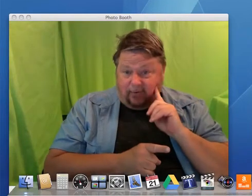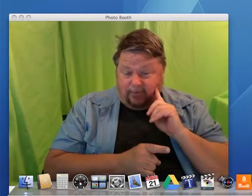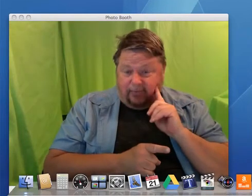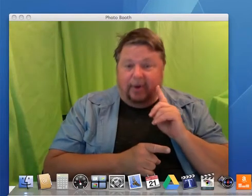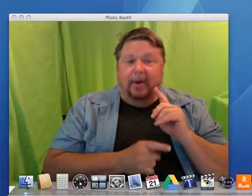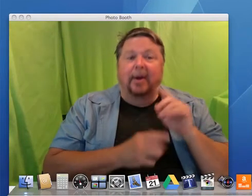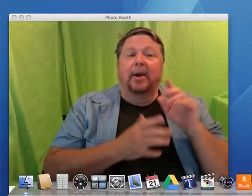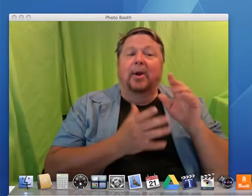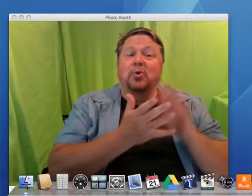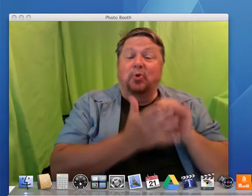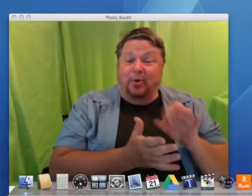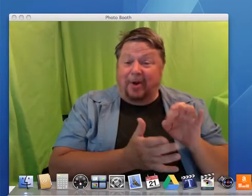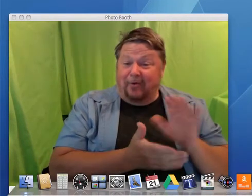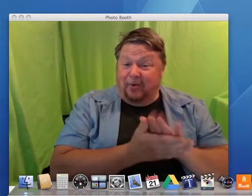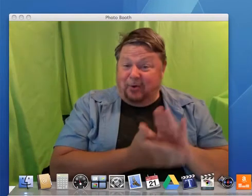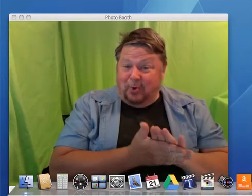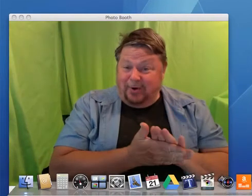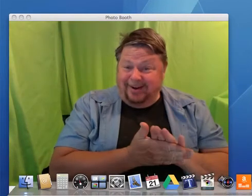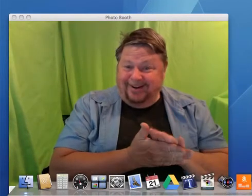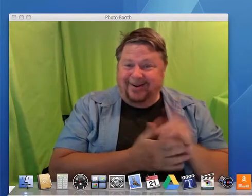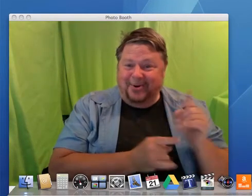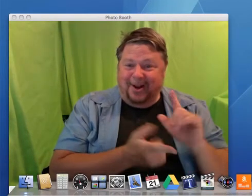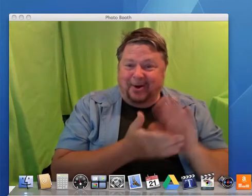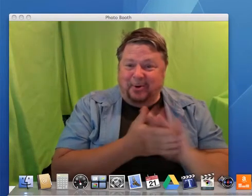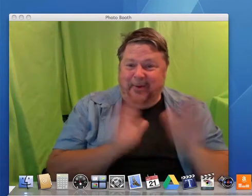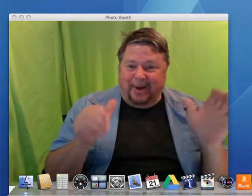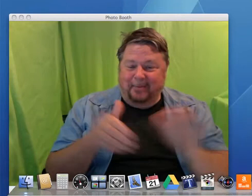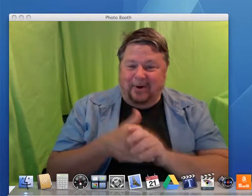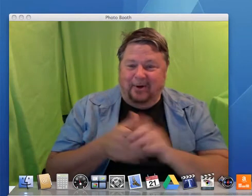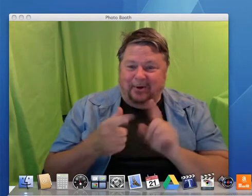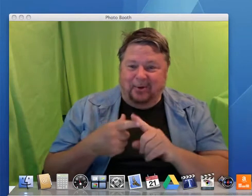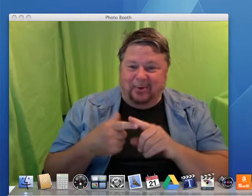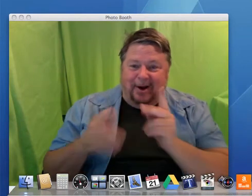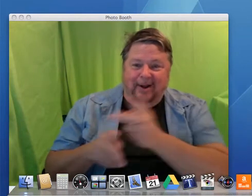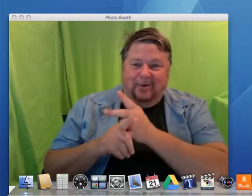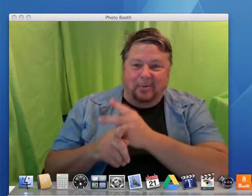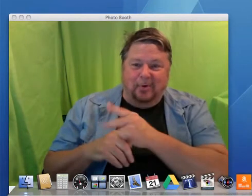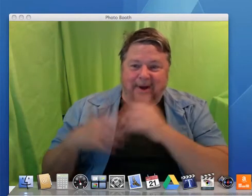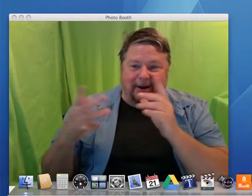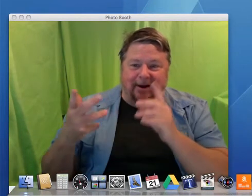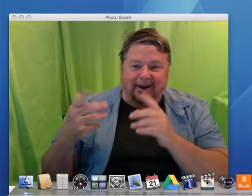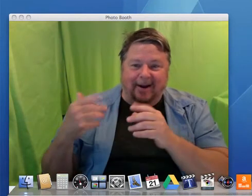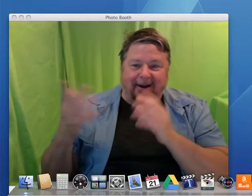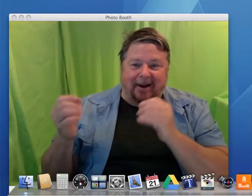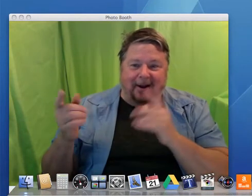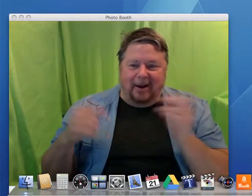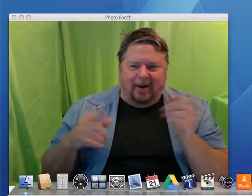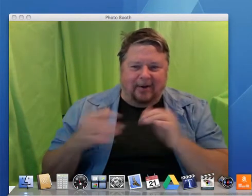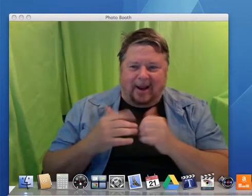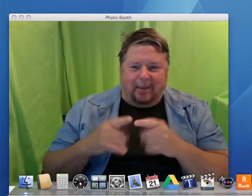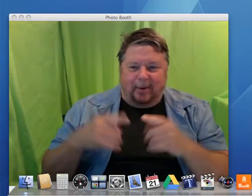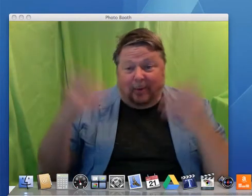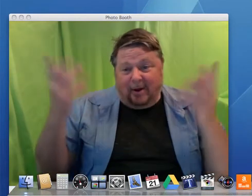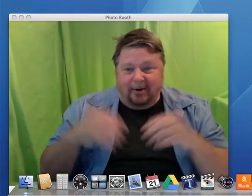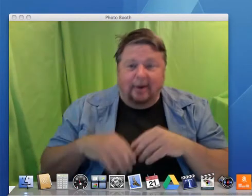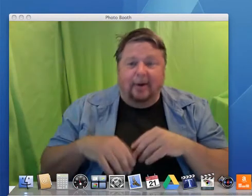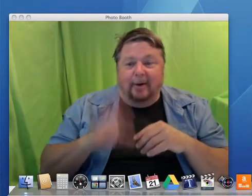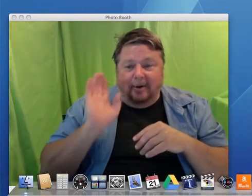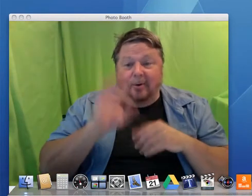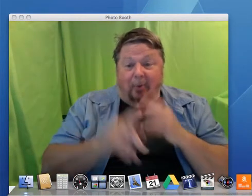deaf student of the school, who later became married to the superintendent. How does that happen?